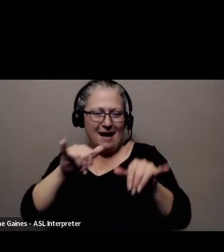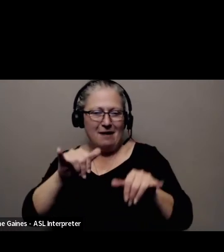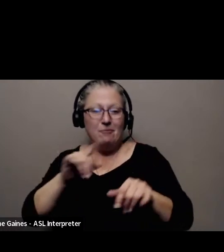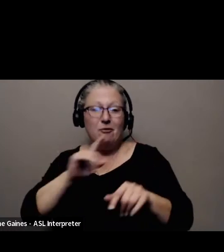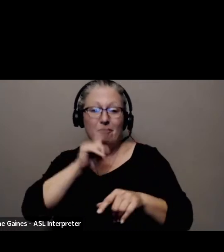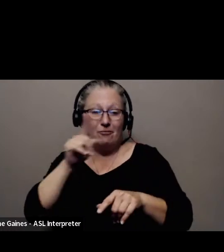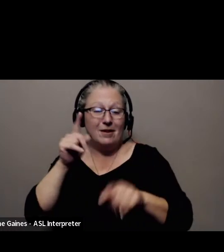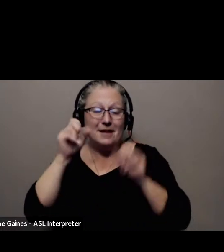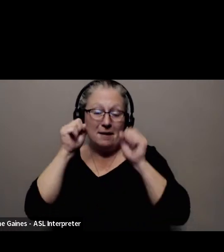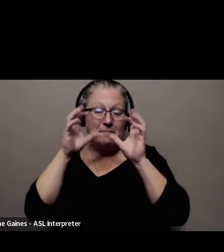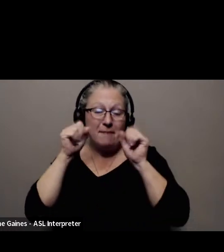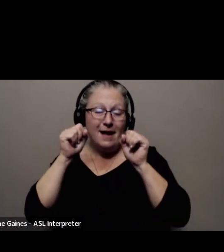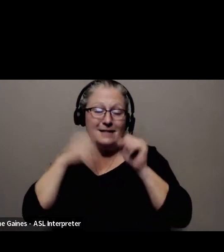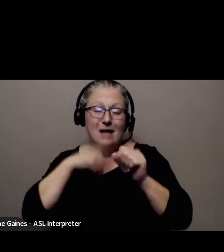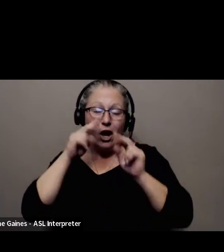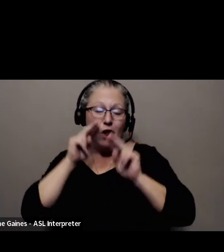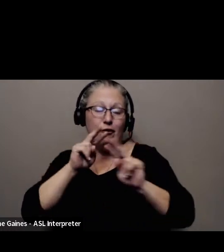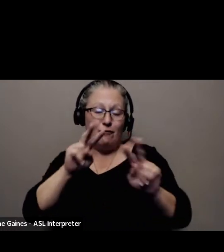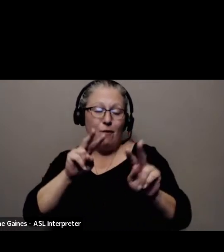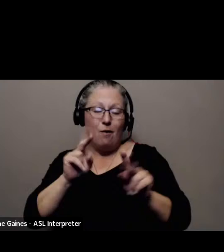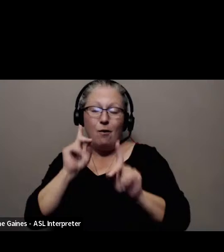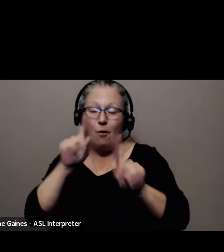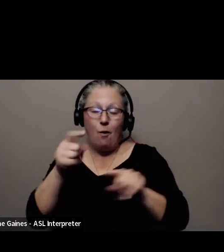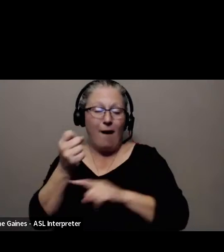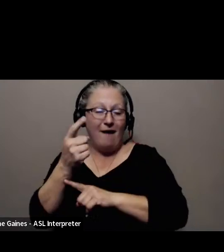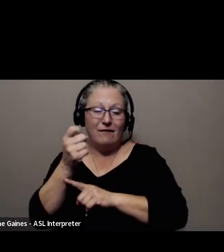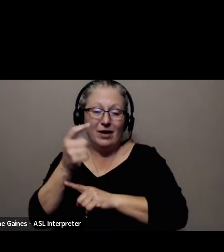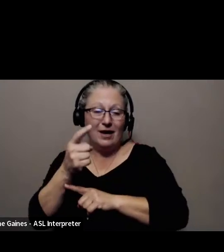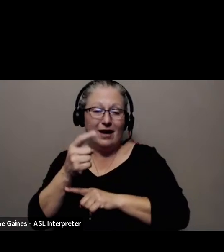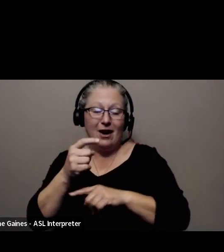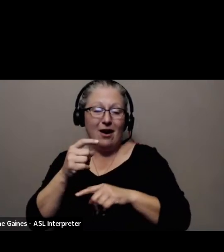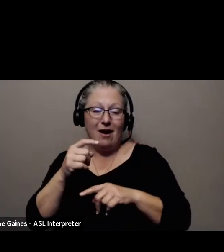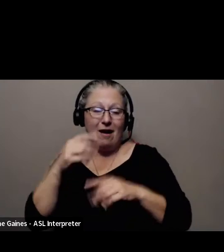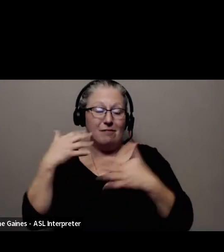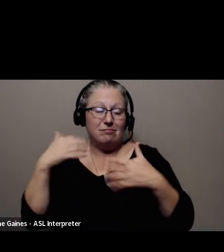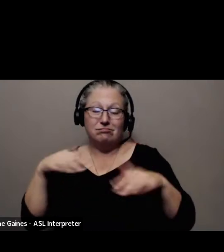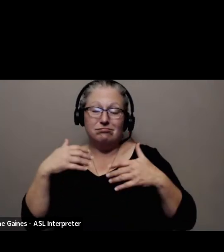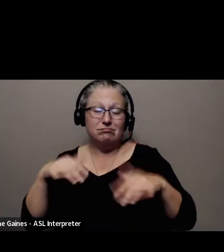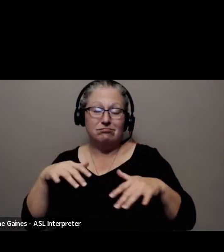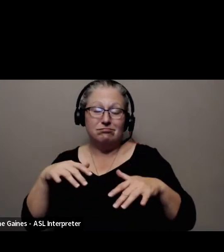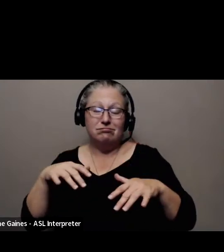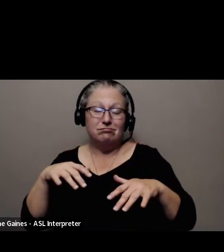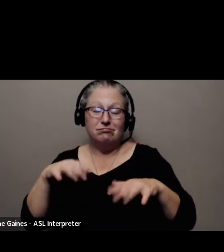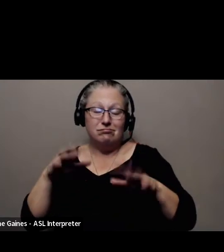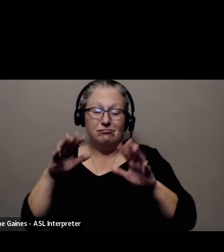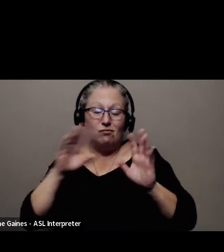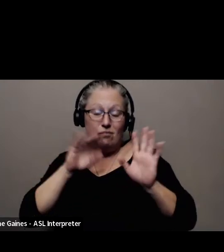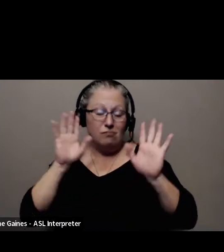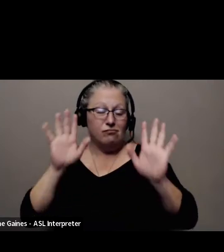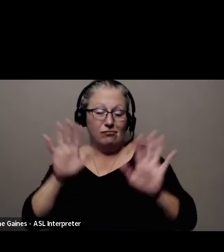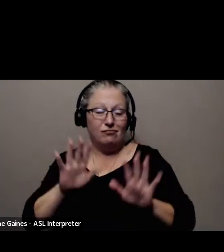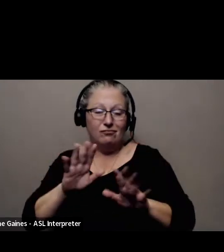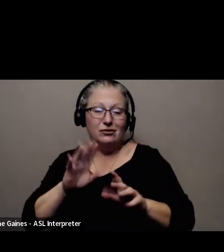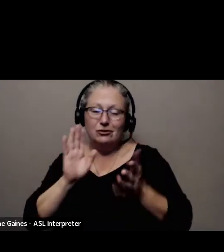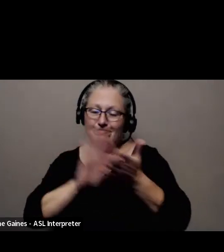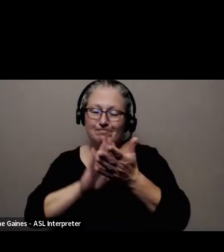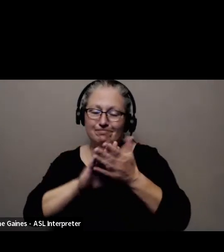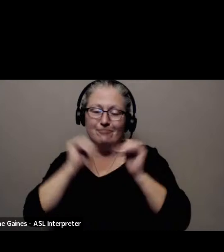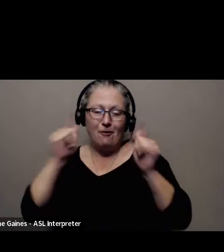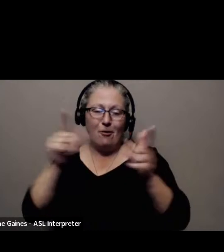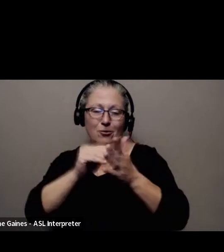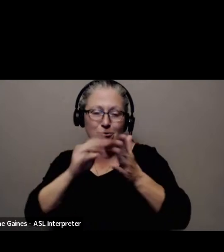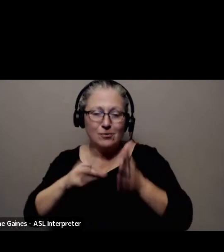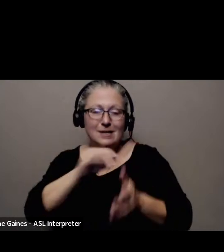was amazing. And I look forward to going every year. That was beyond incredible. So kudos to all the students